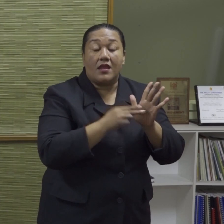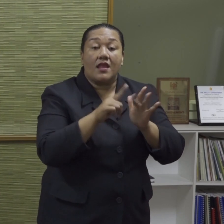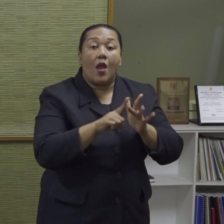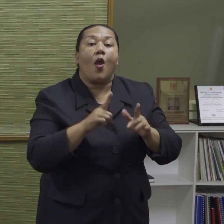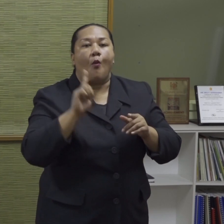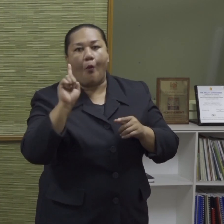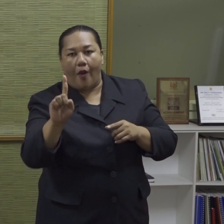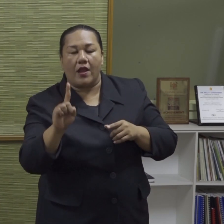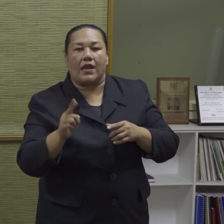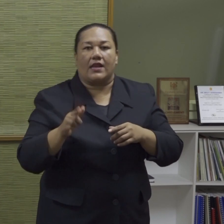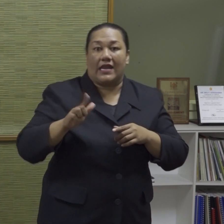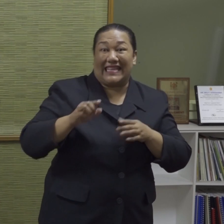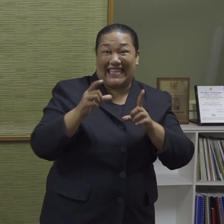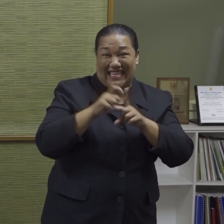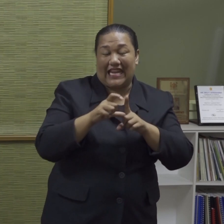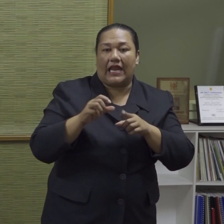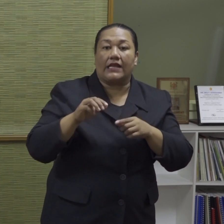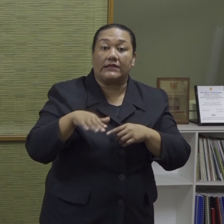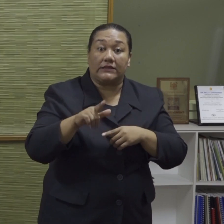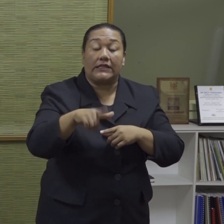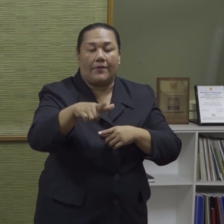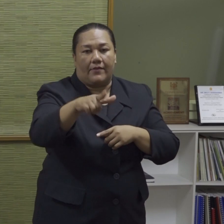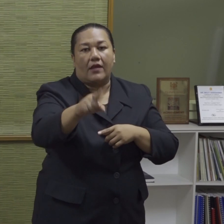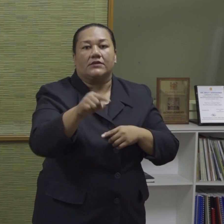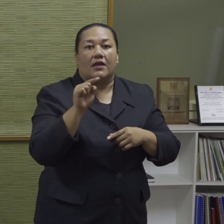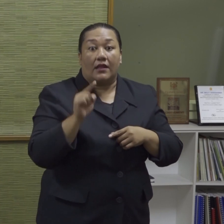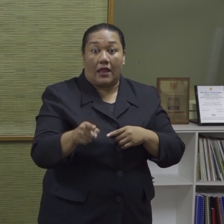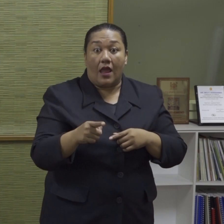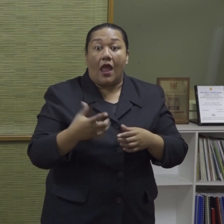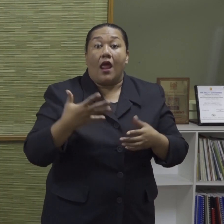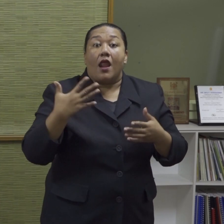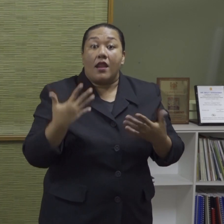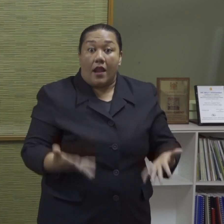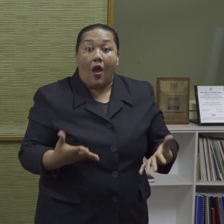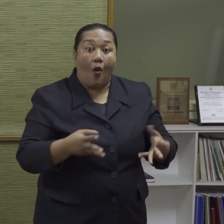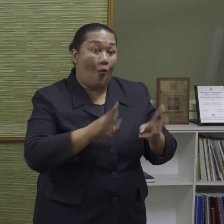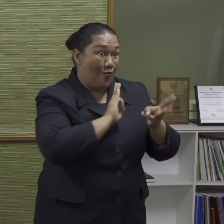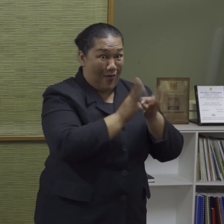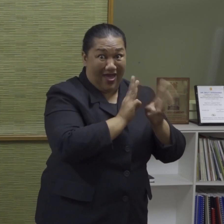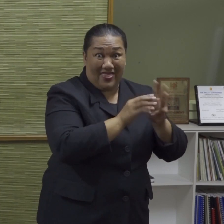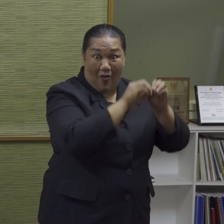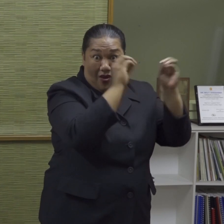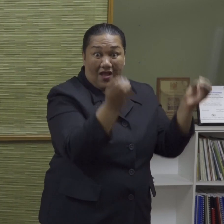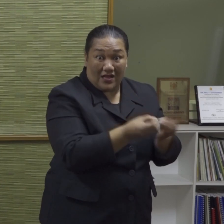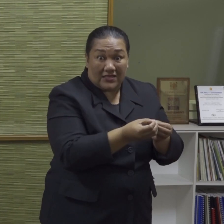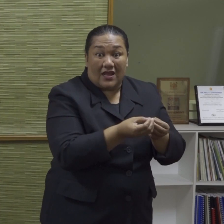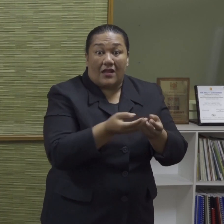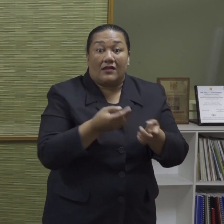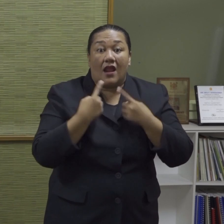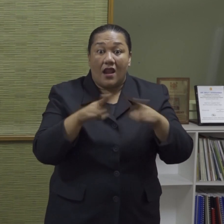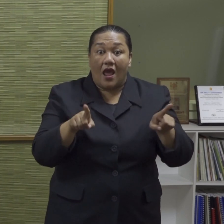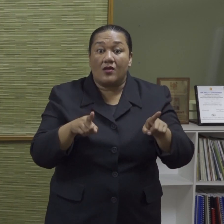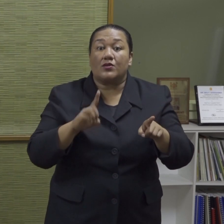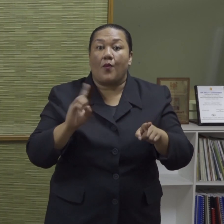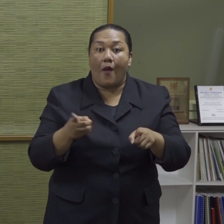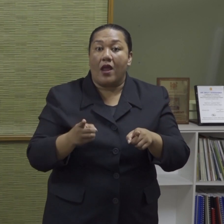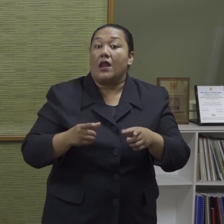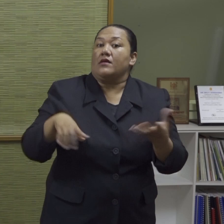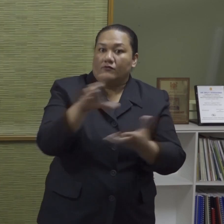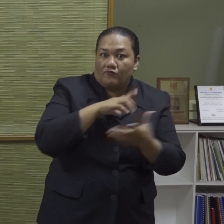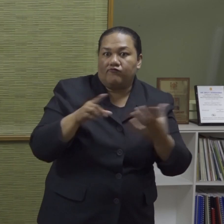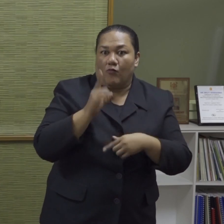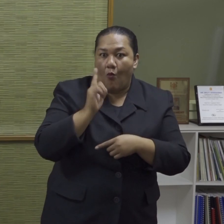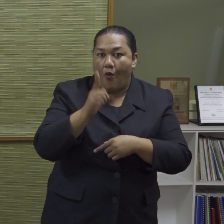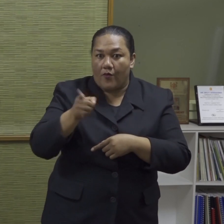The Fiji Meteorological Service has issued a tropical cyclone alert for the Fiji group. Furthermore,